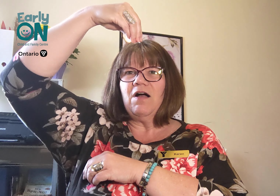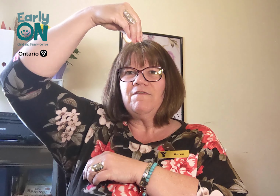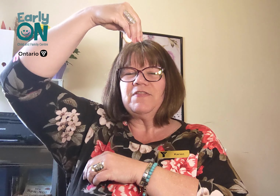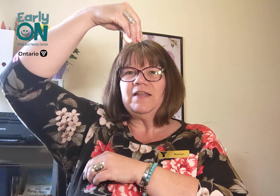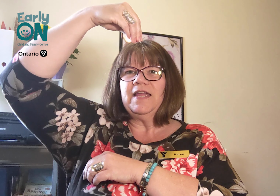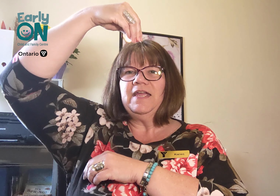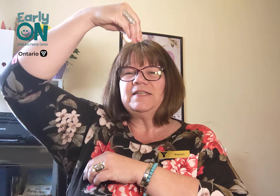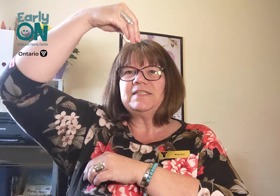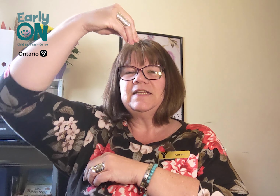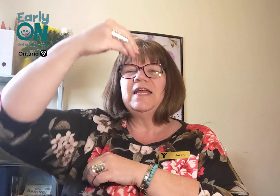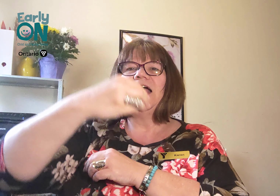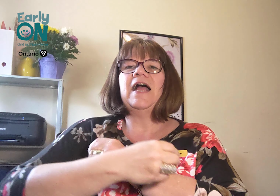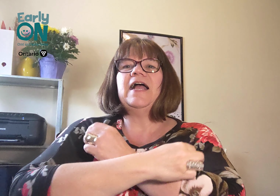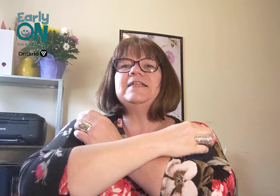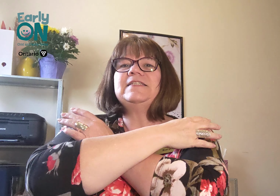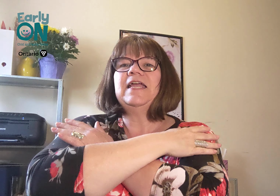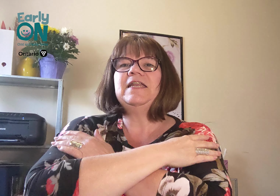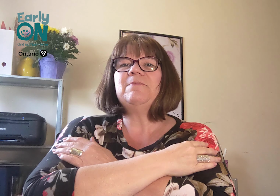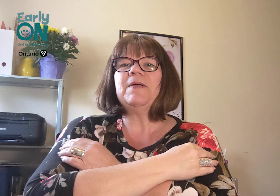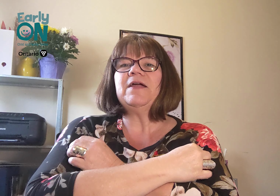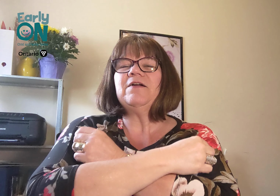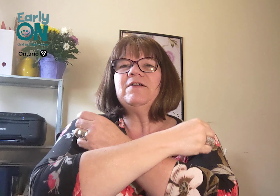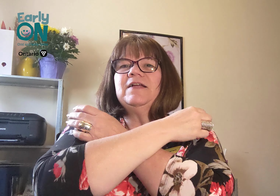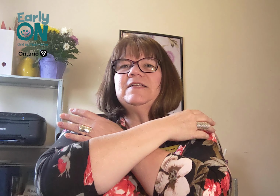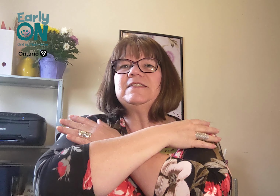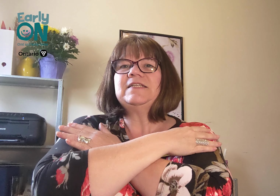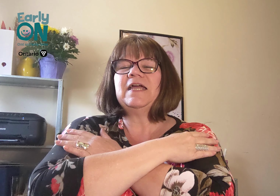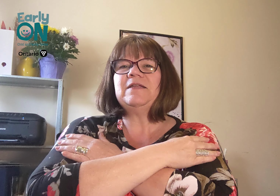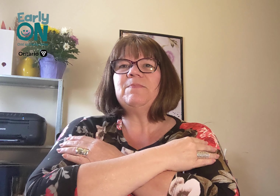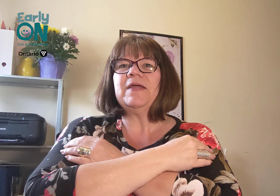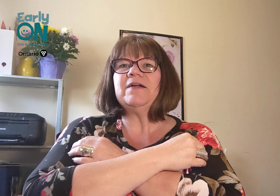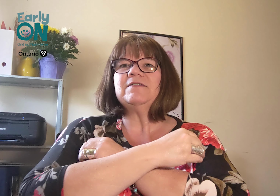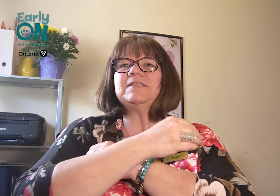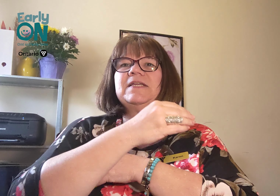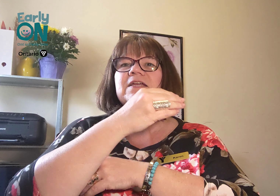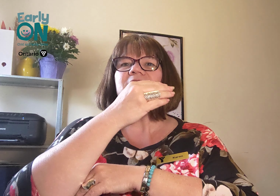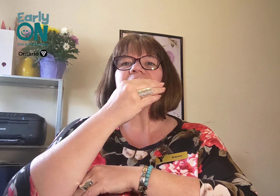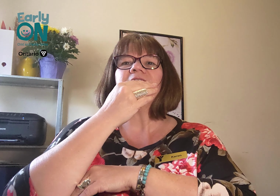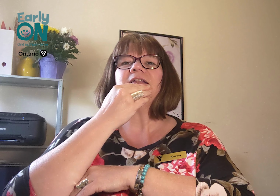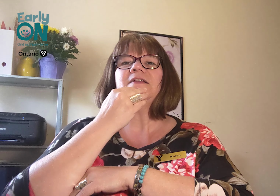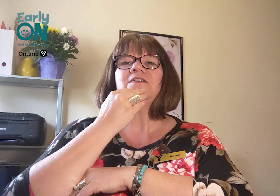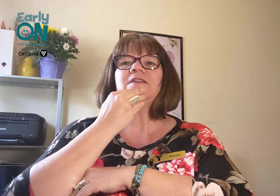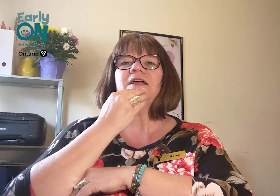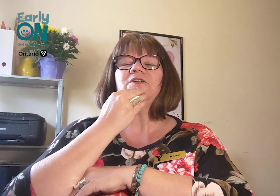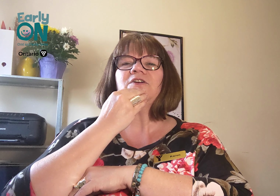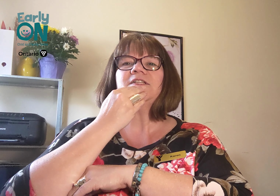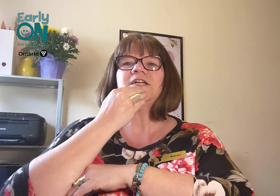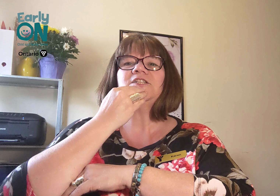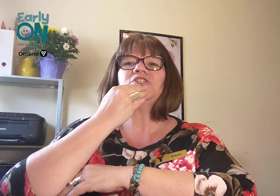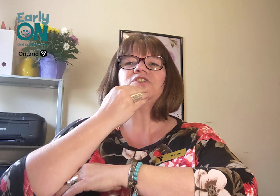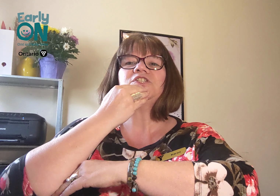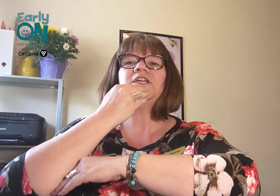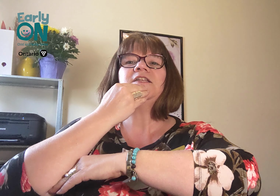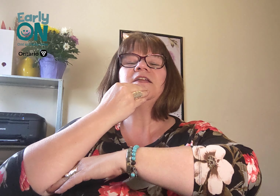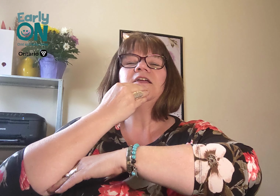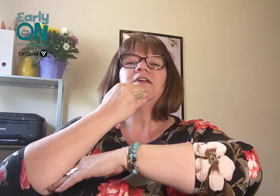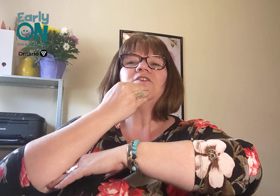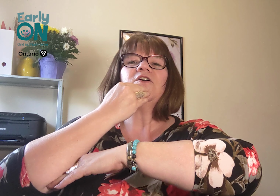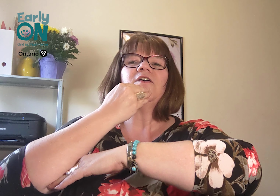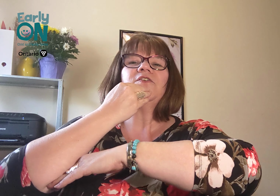off the light. And teddy bear, say goodnight. And goodnight, you're going to touch your chin. Your other